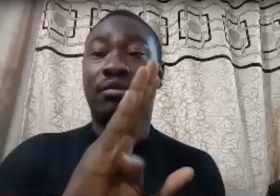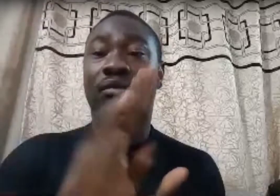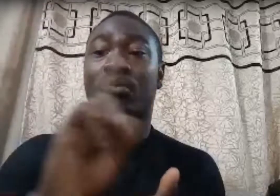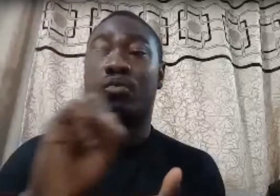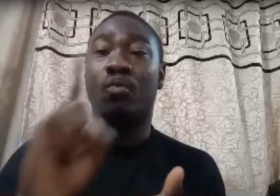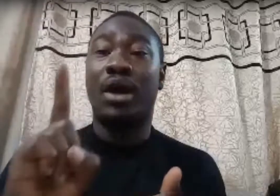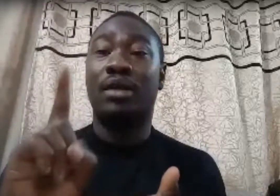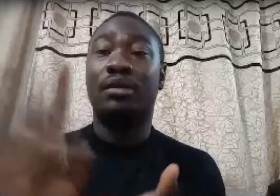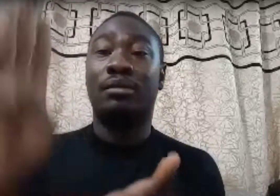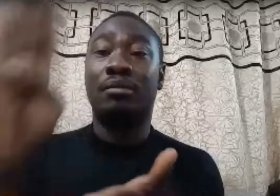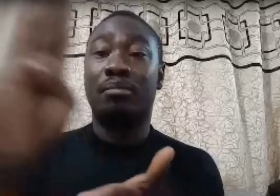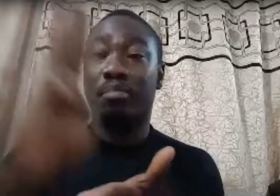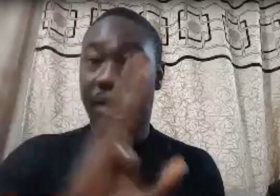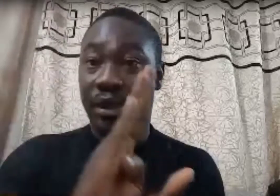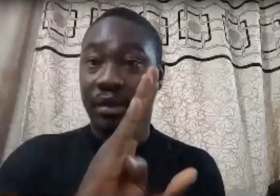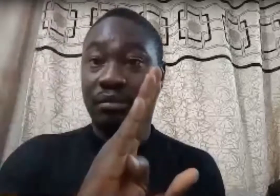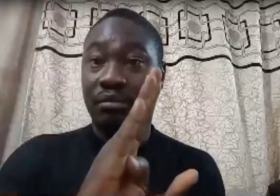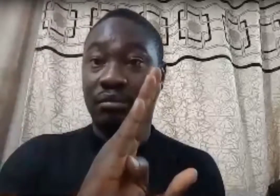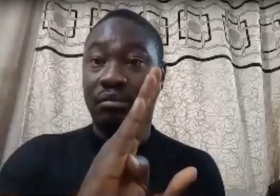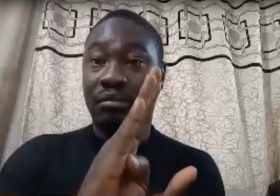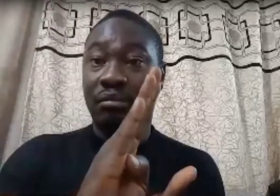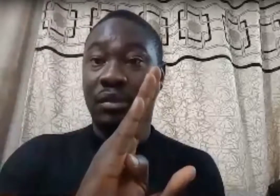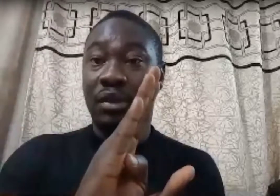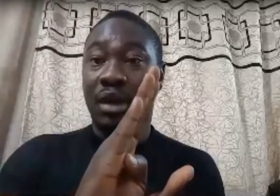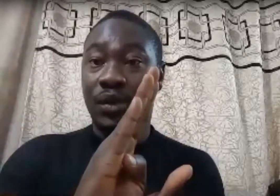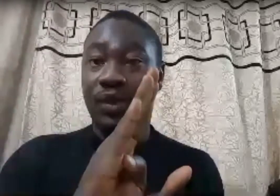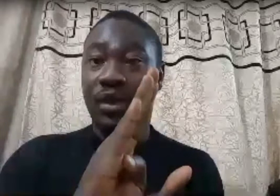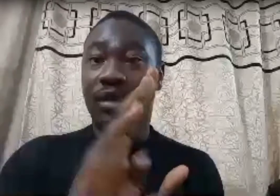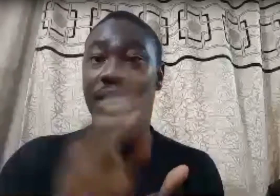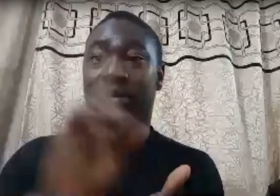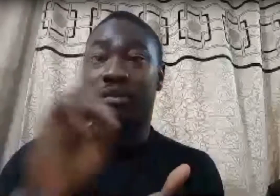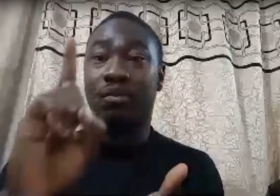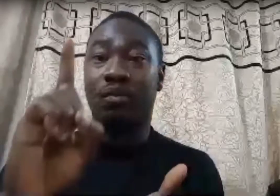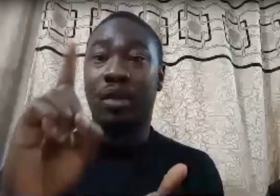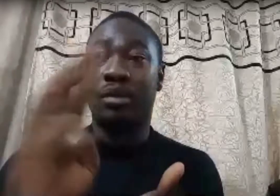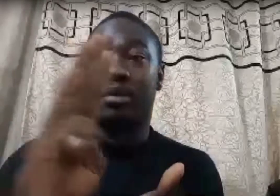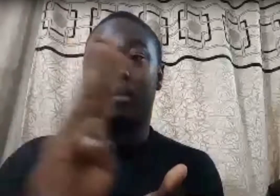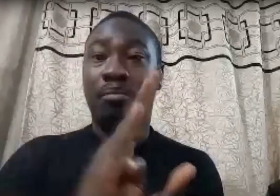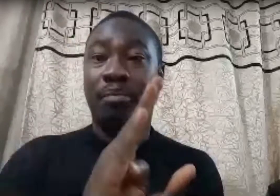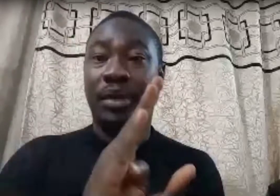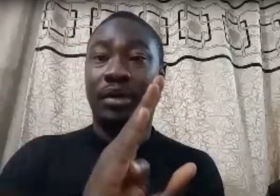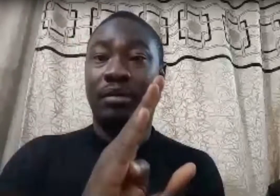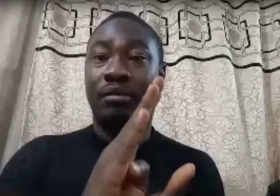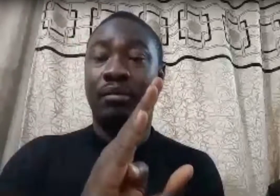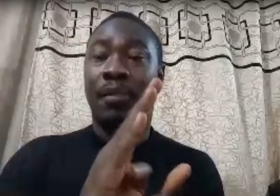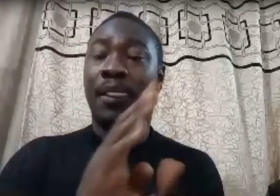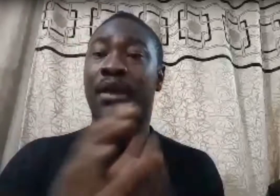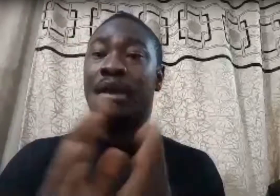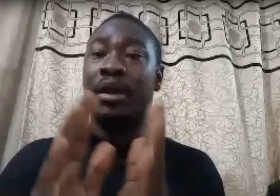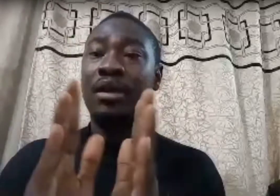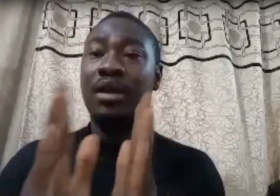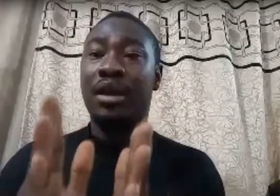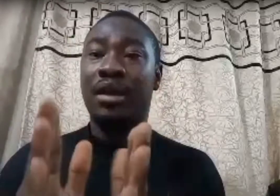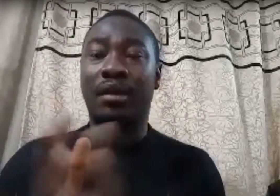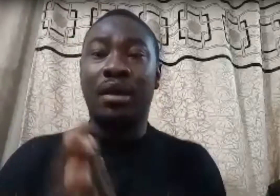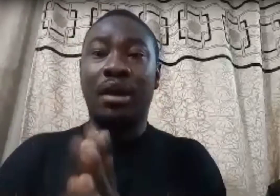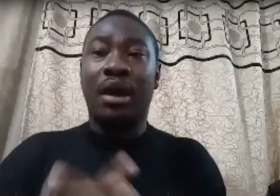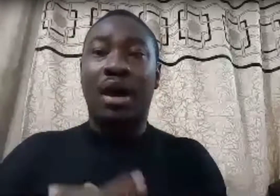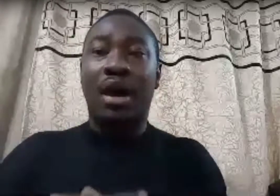Are we together? 1 billion. Again, I want to inform you that both million